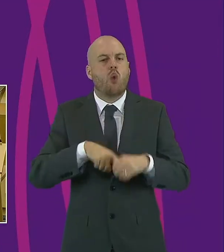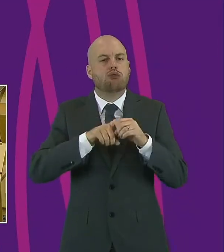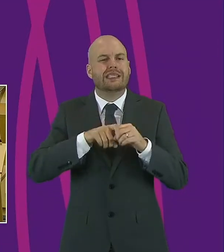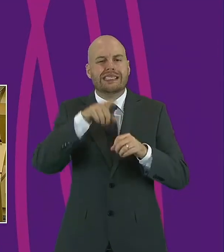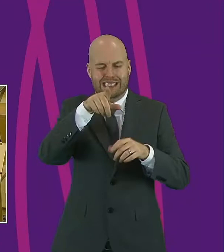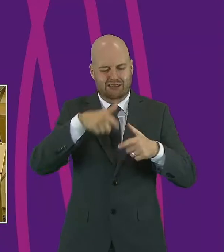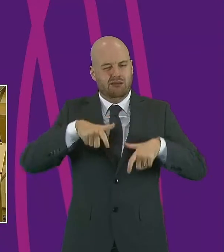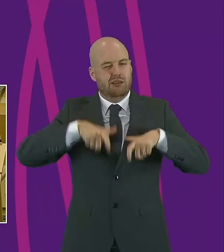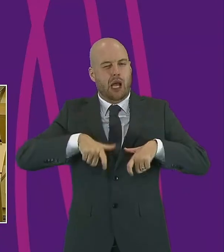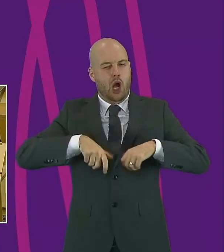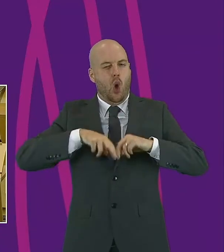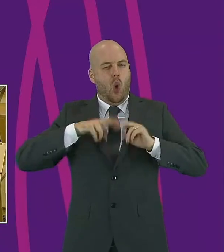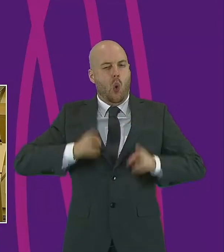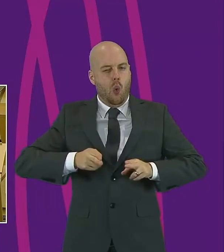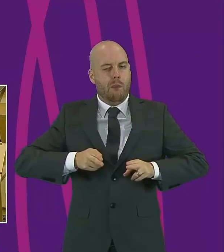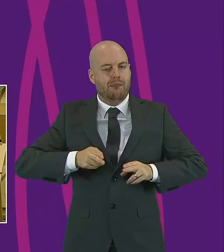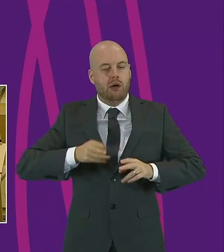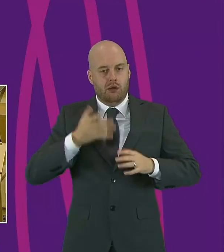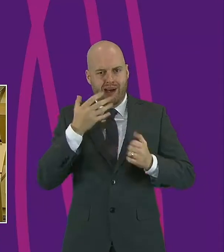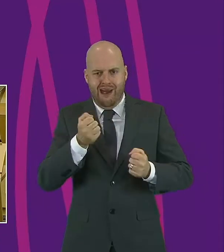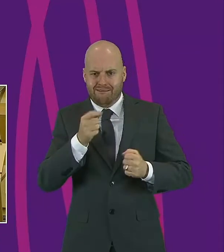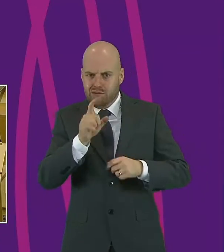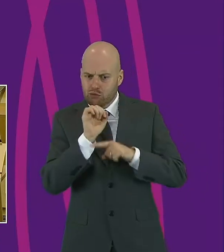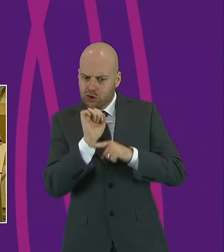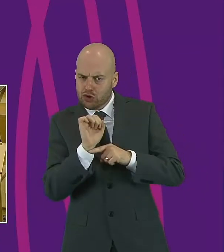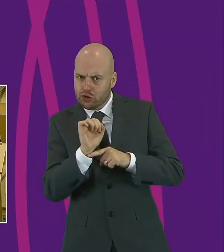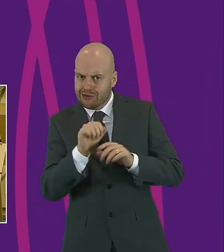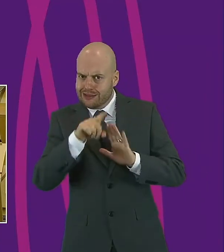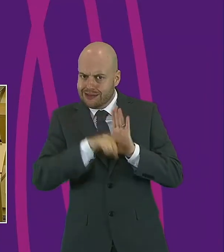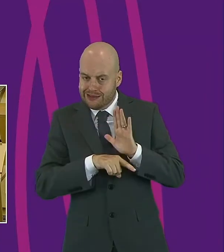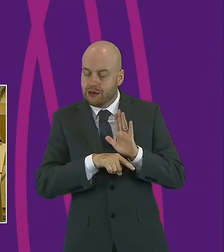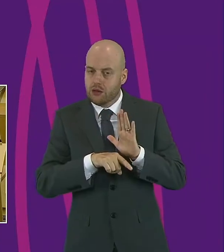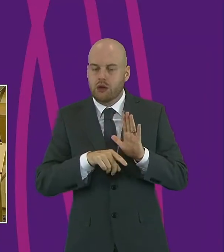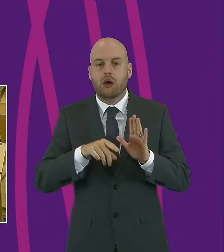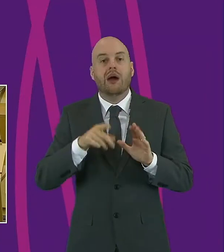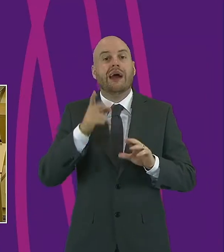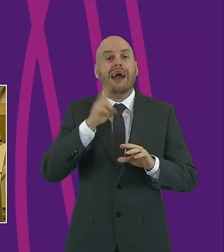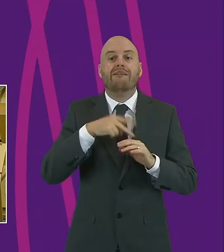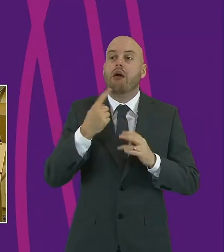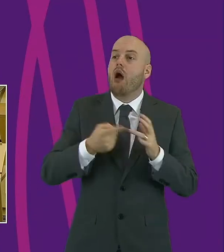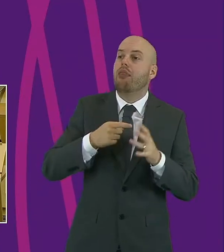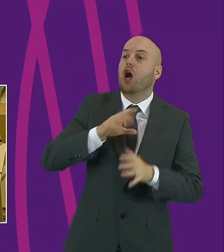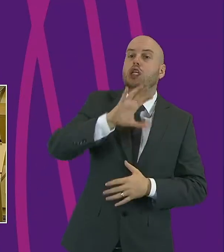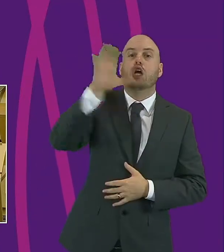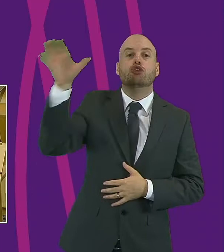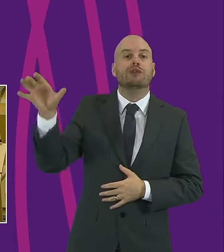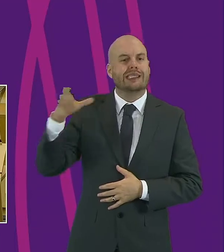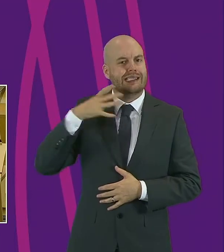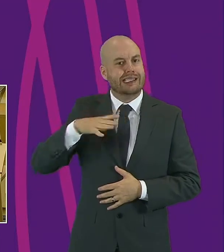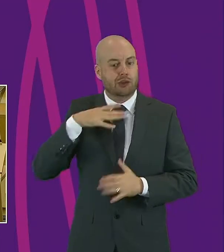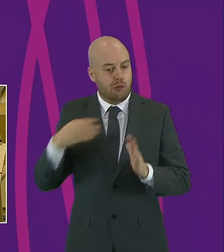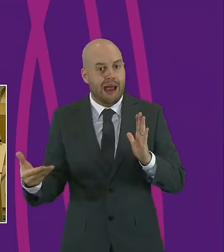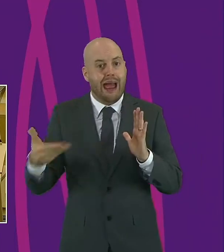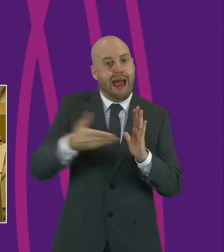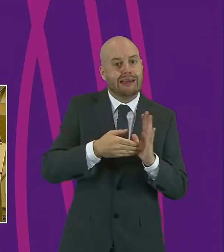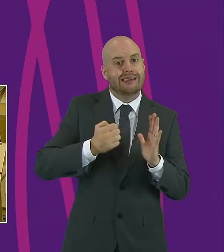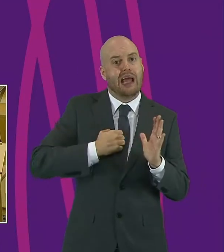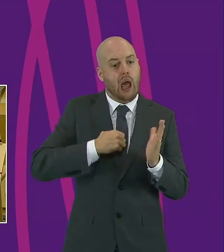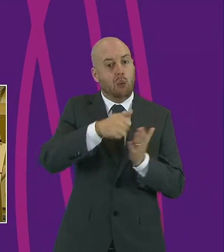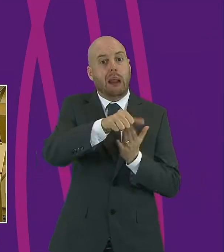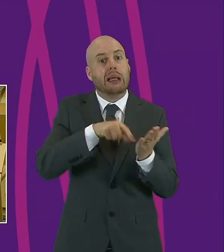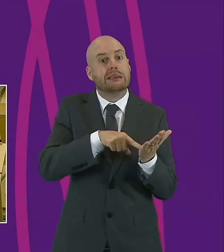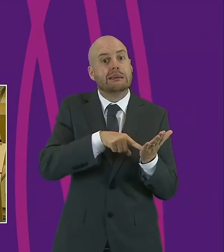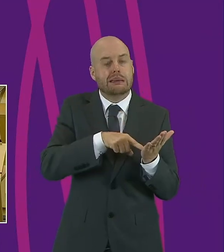other UK nations, and it may be that there are other countries added to this list. We will require to take decisions to increase